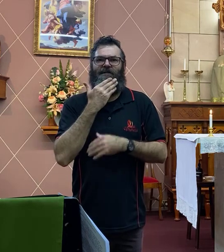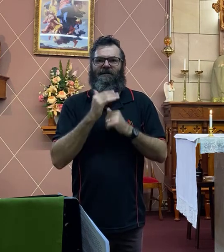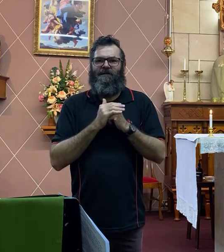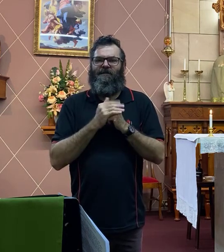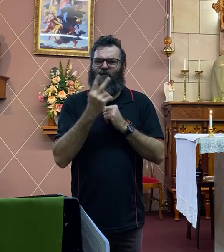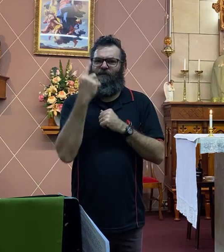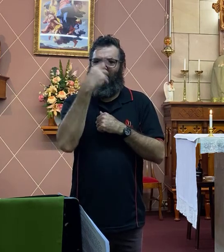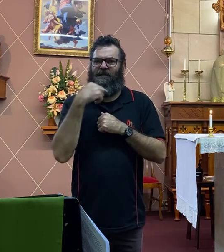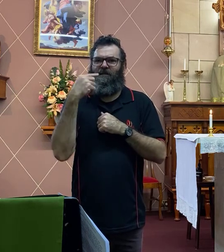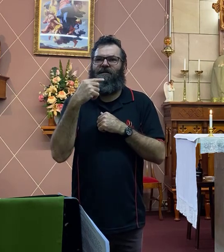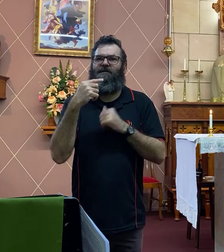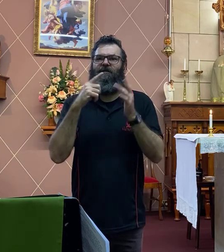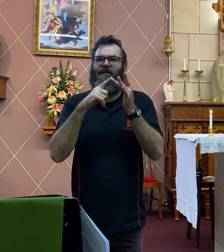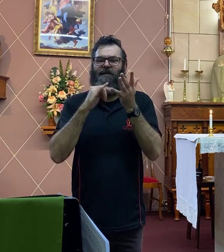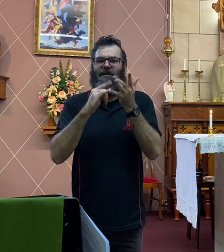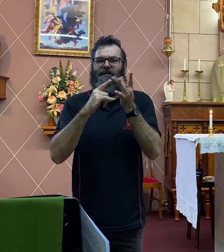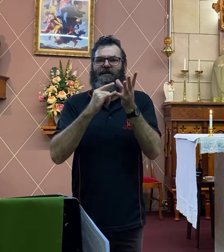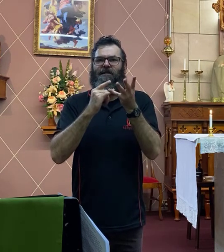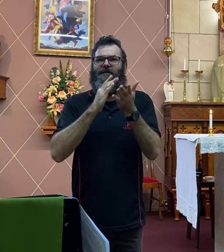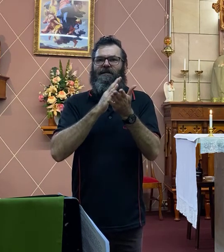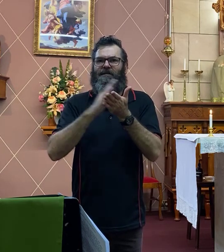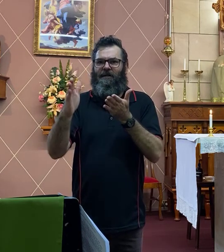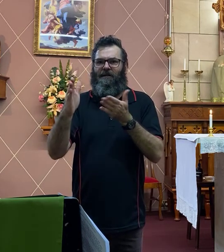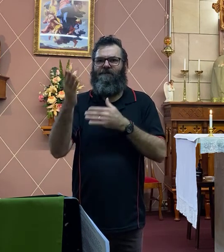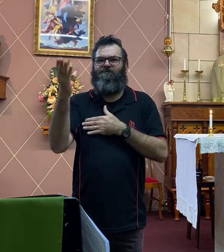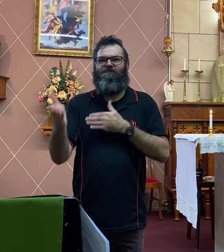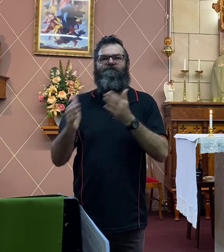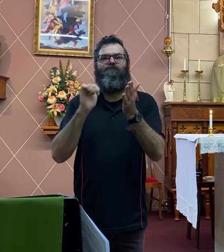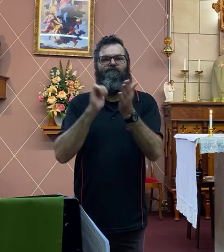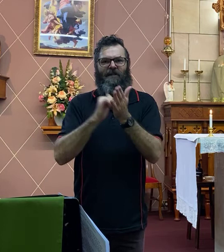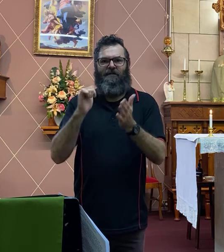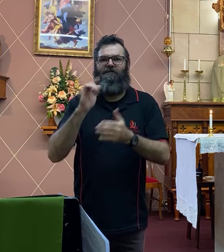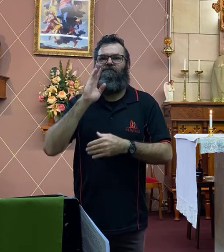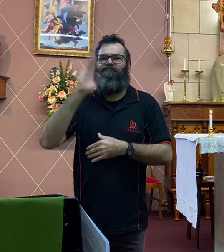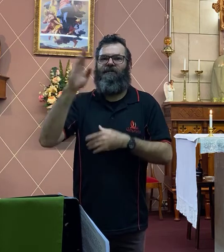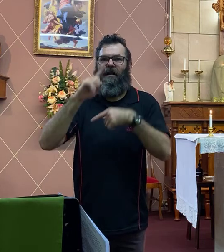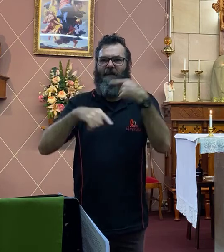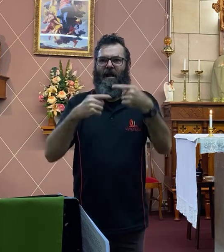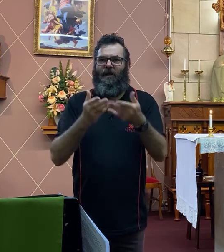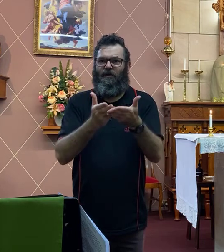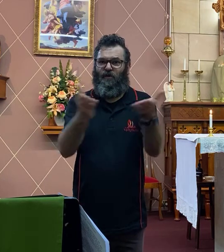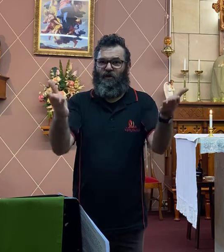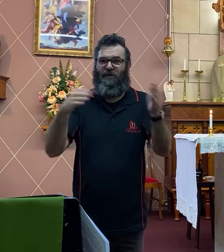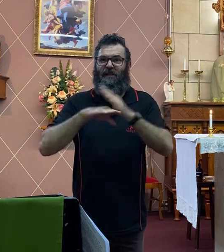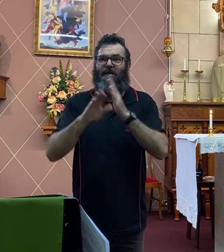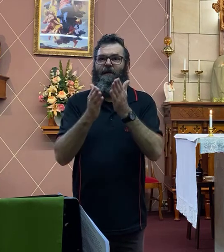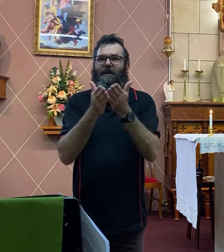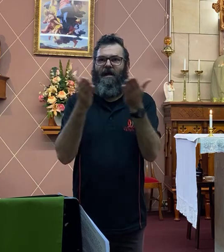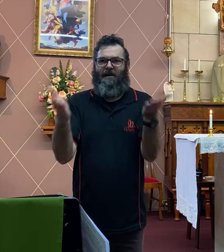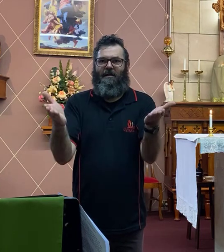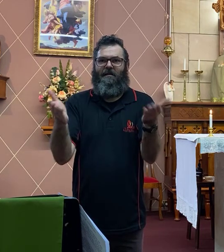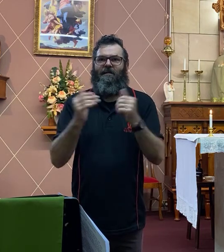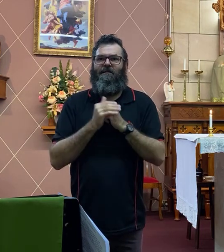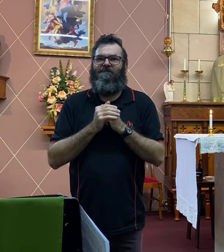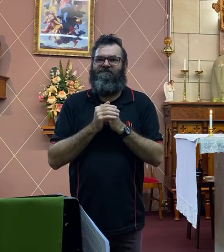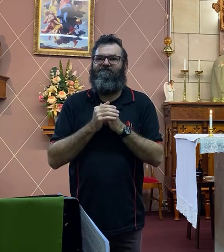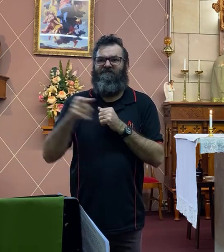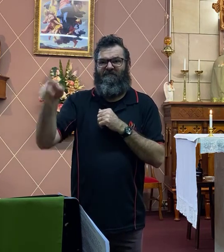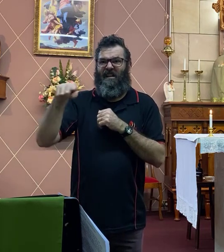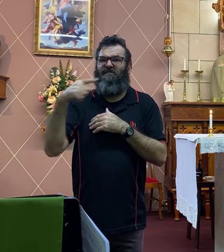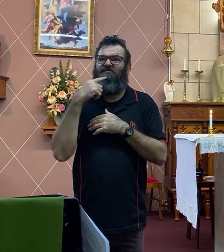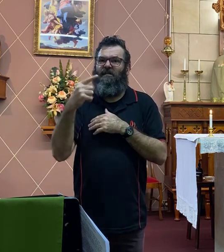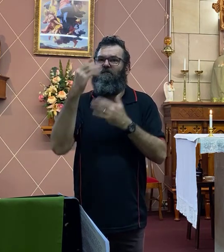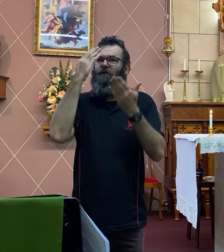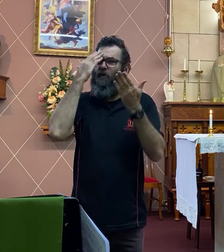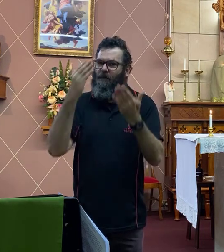Isaiah was right about you when he prophesied in the scripture. These people say they honor God, but their